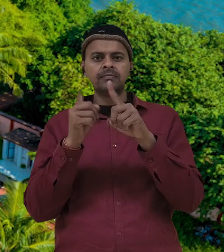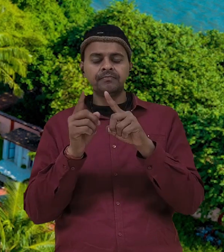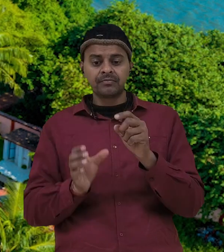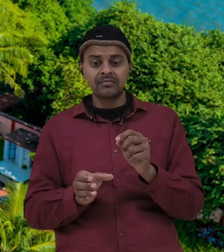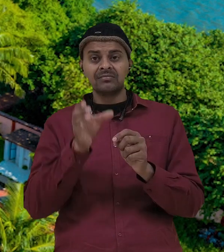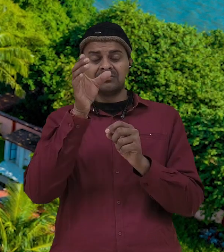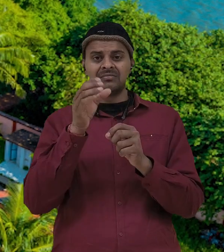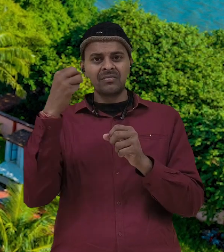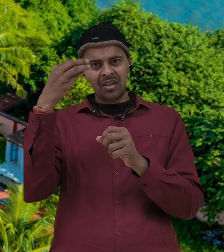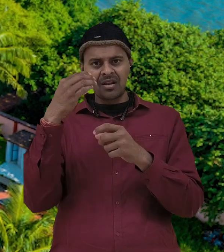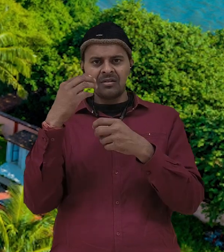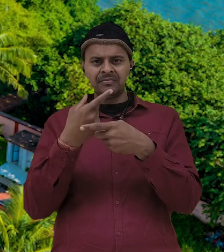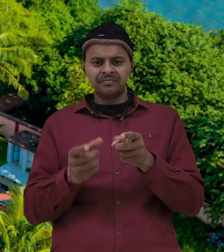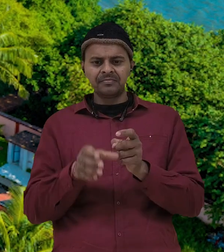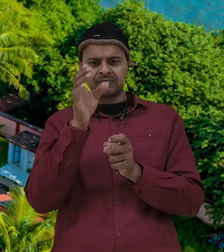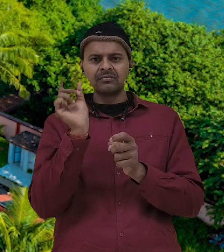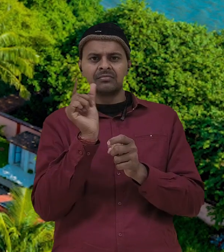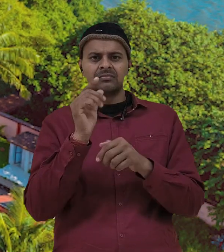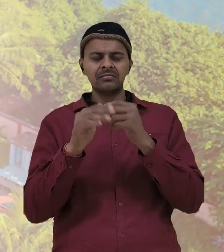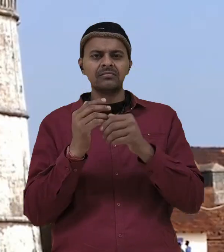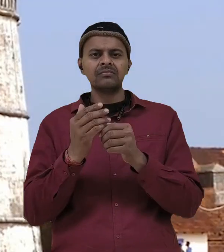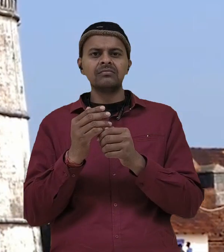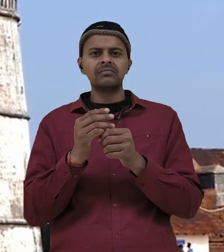when the new lighthouse was built nearby.